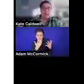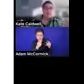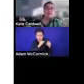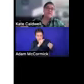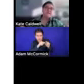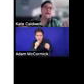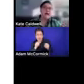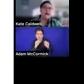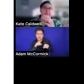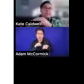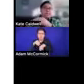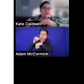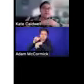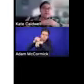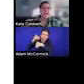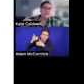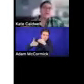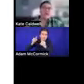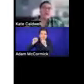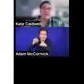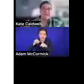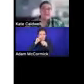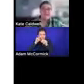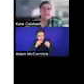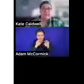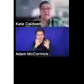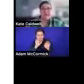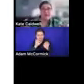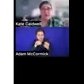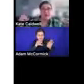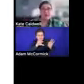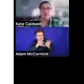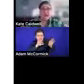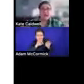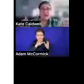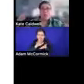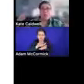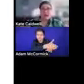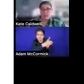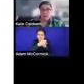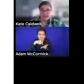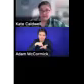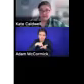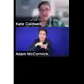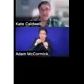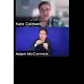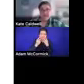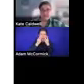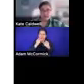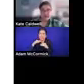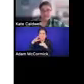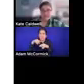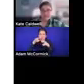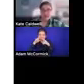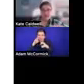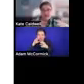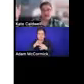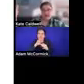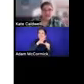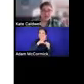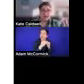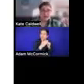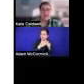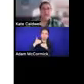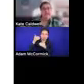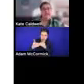second point, which is that intersectionality isn't something that you do at one point in the data process or in the